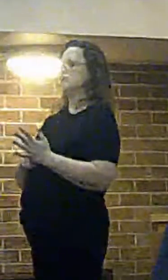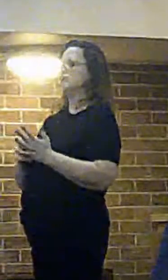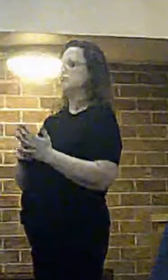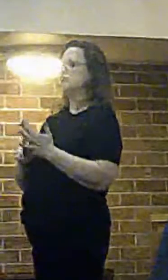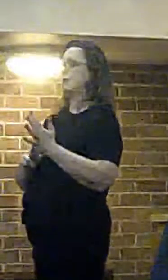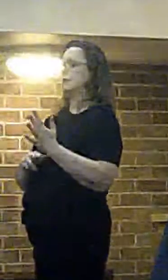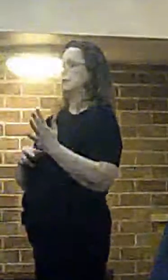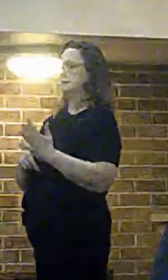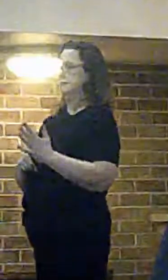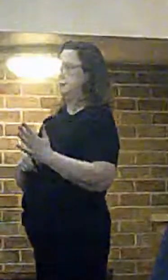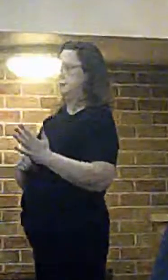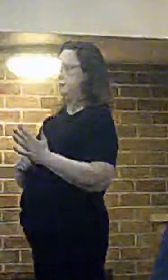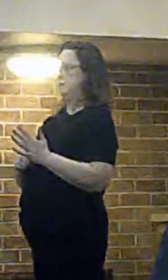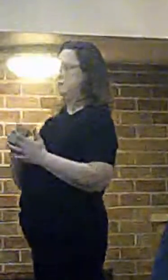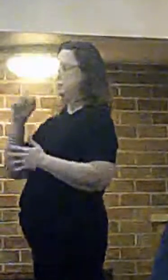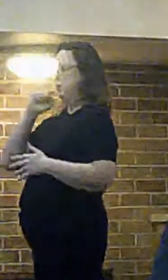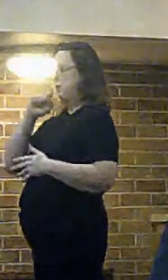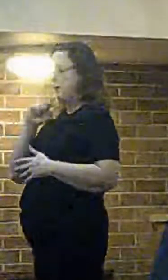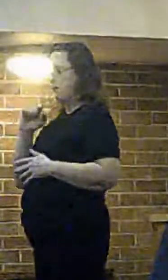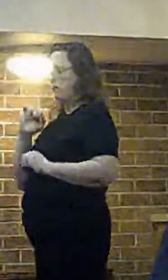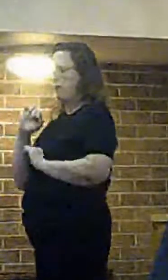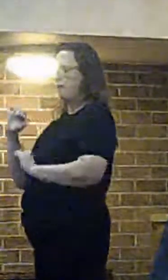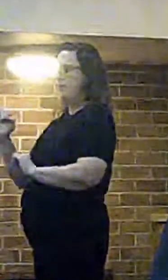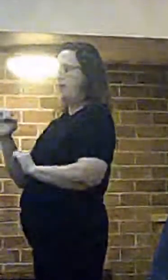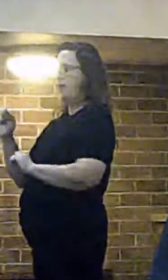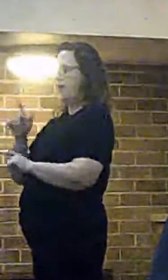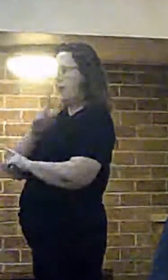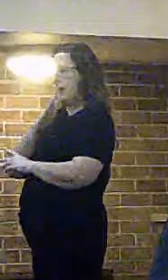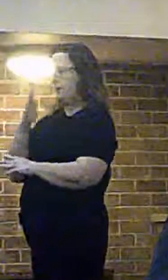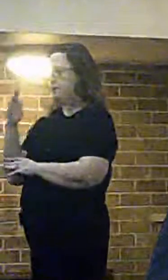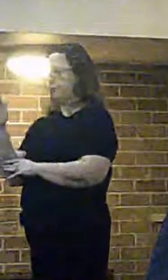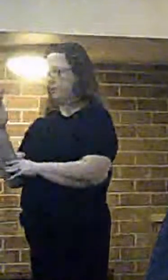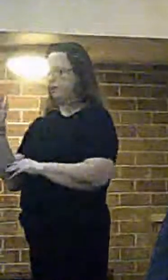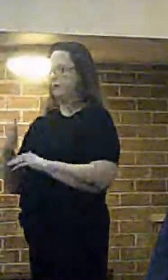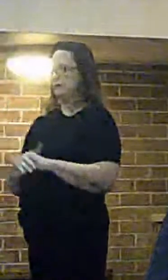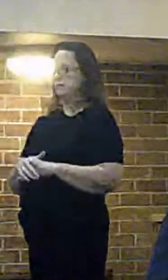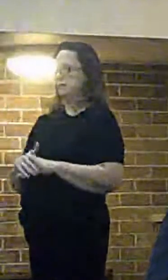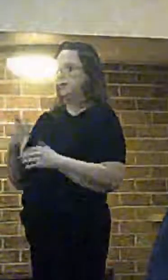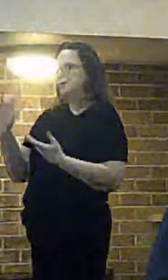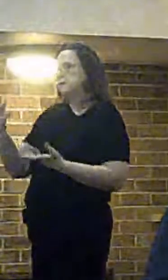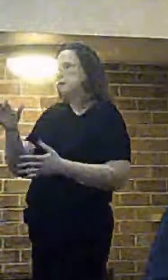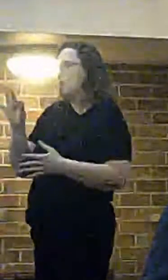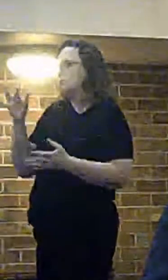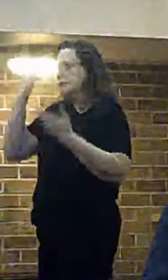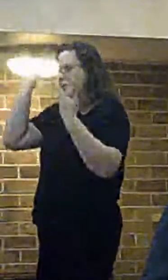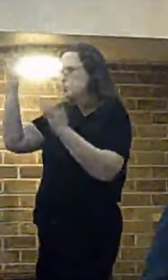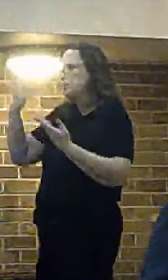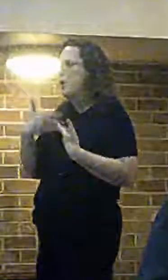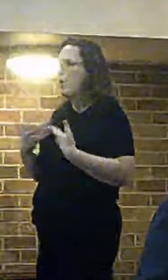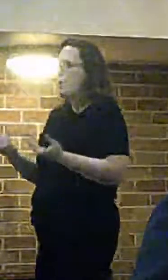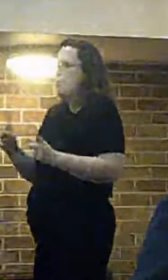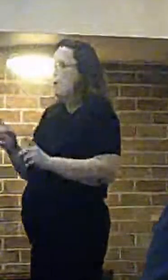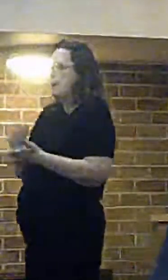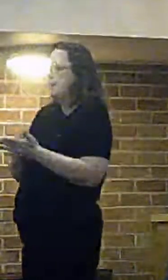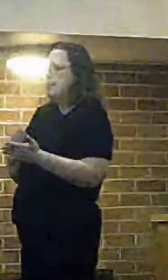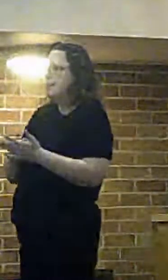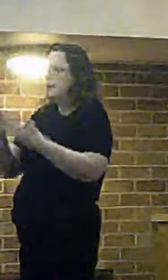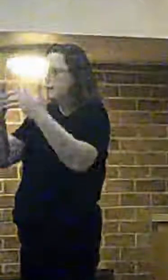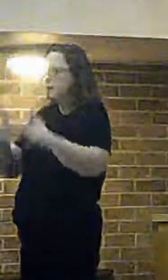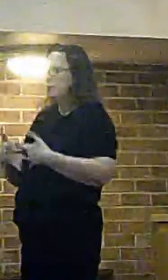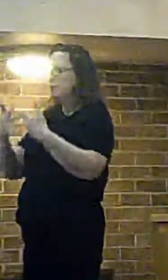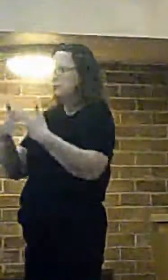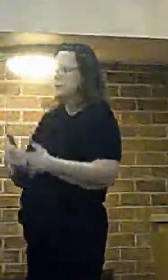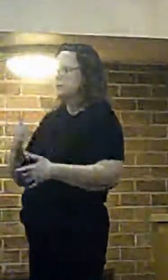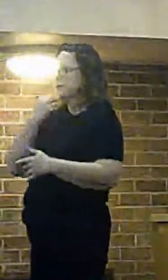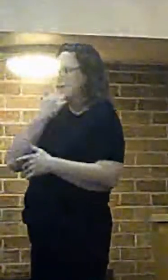retain their place in the, that's one option. I'm not saying what it would be, it's not within my gift to decide that. The other